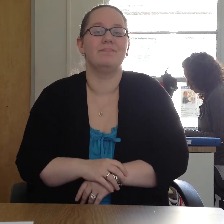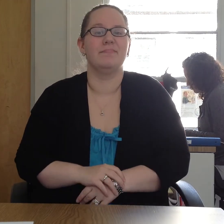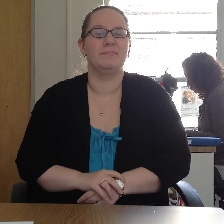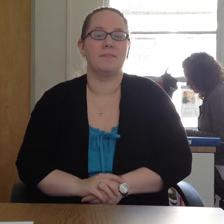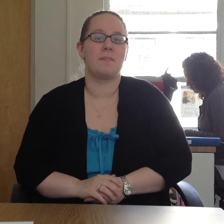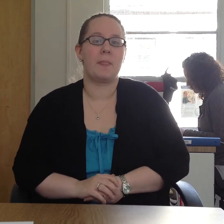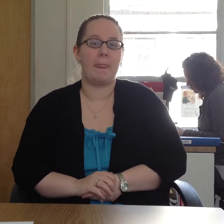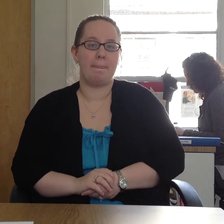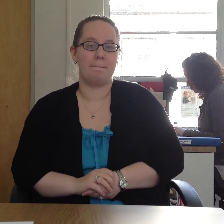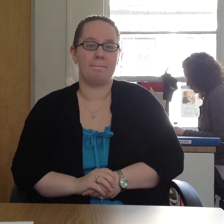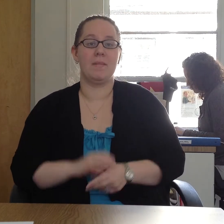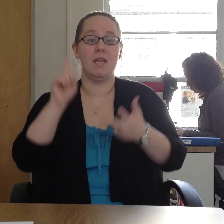Number 3,